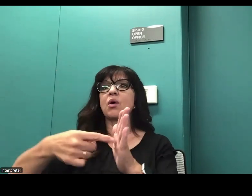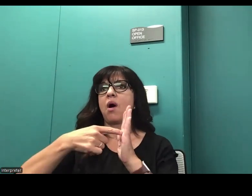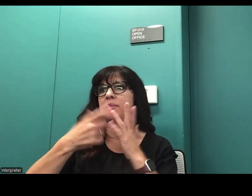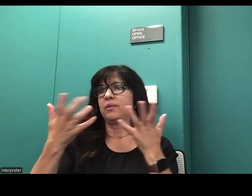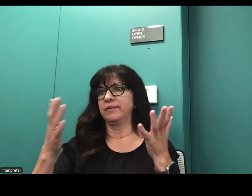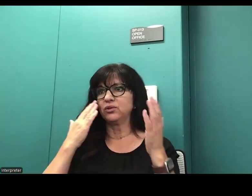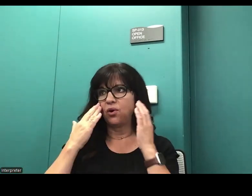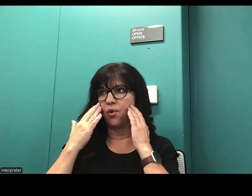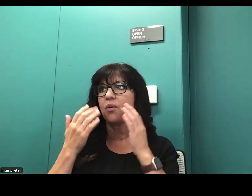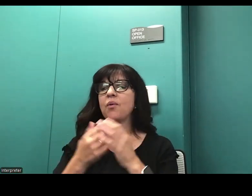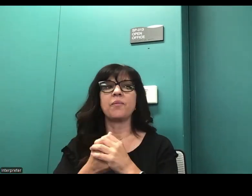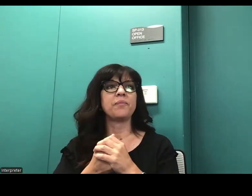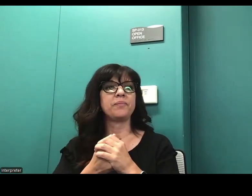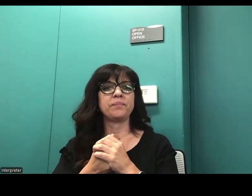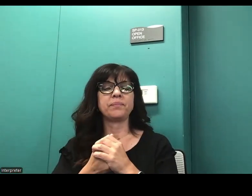that. So